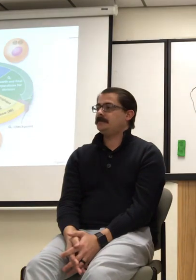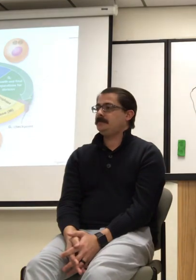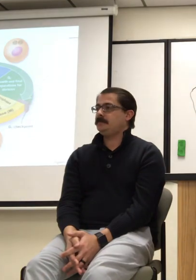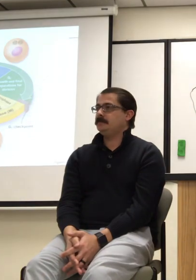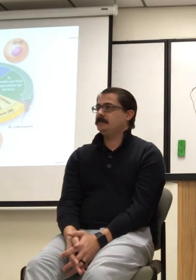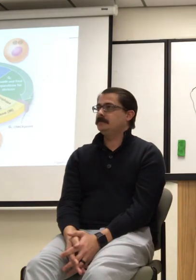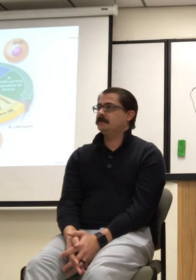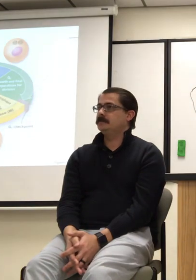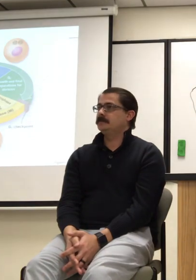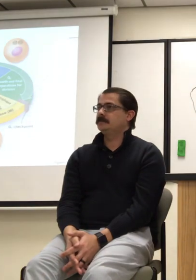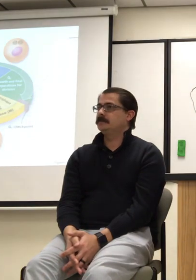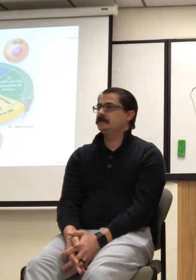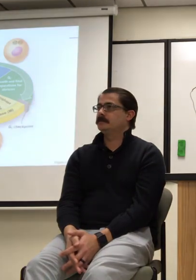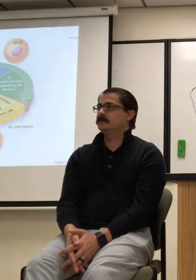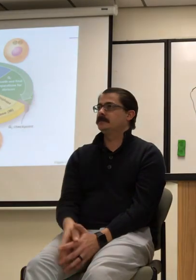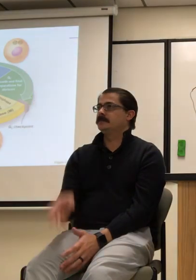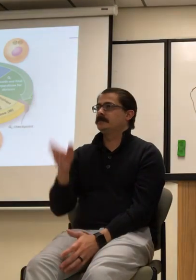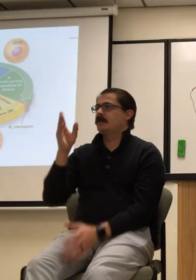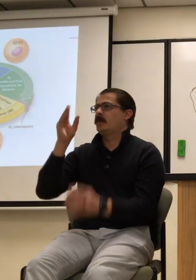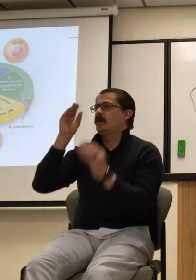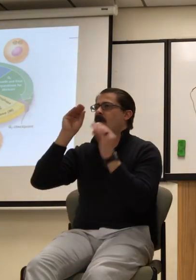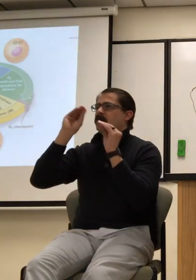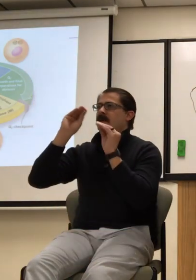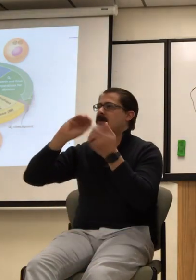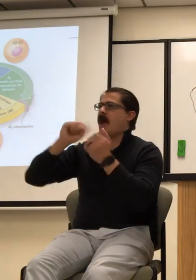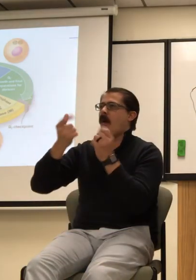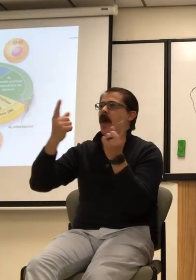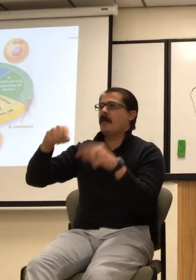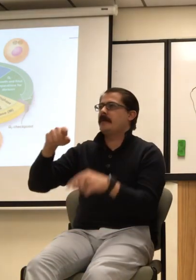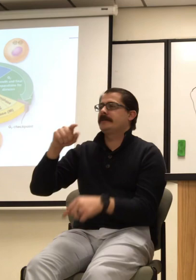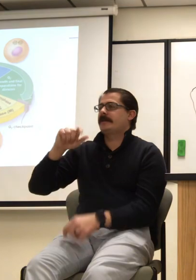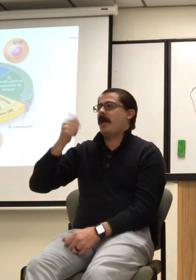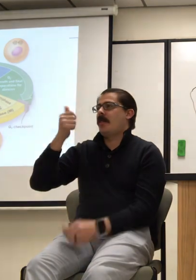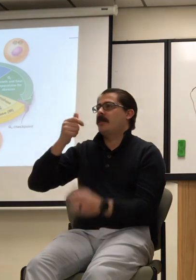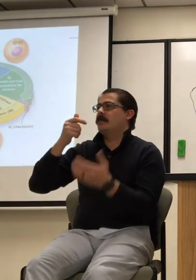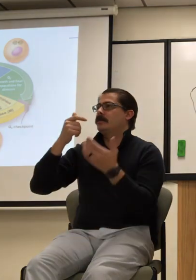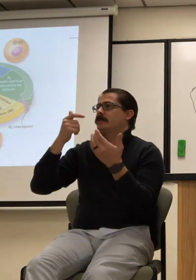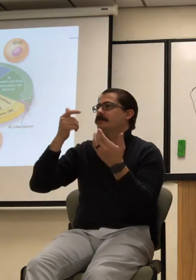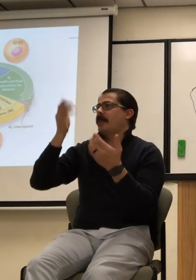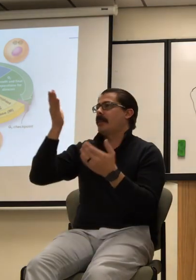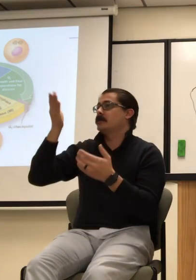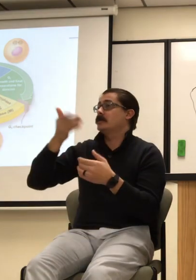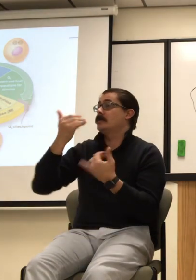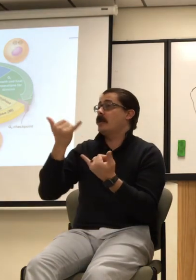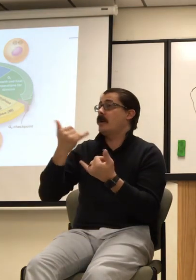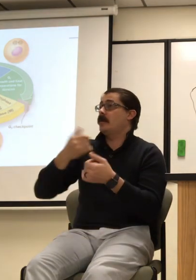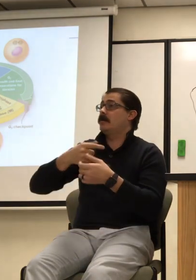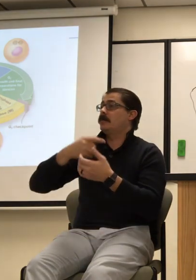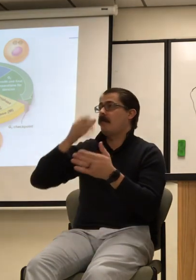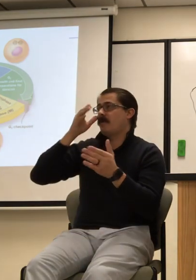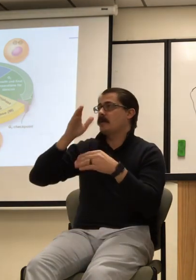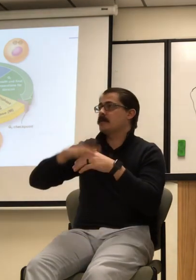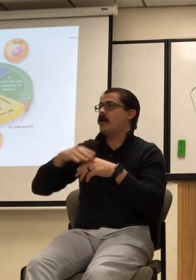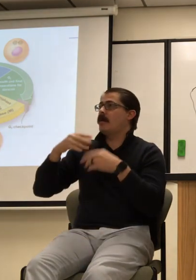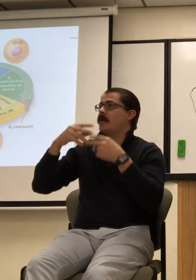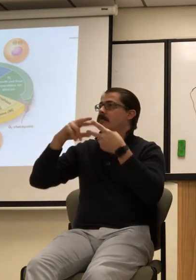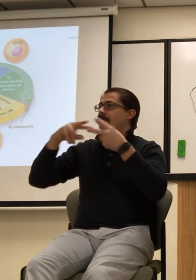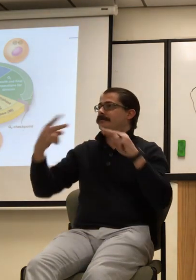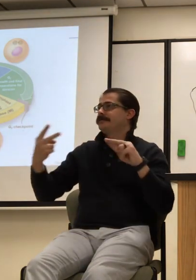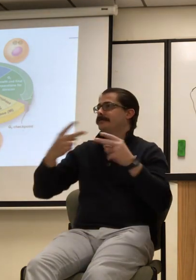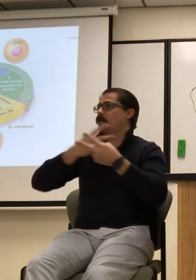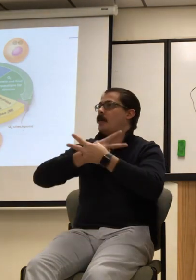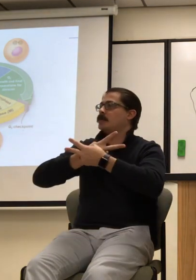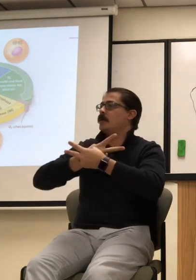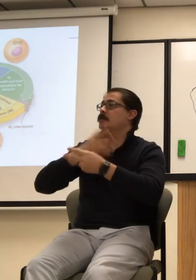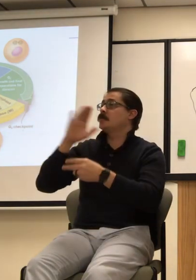The details of which I'll teach in another lecture. For today, let's just focus on the chromosomes. If you don't know, your inheritance, well, everyone knows this, your